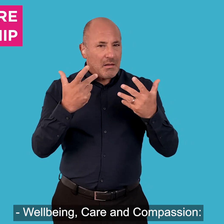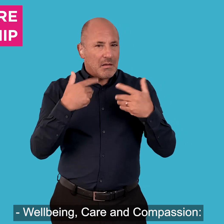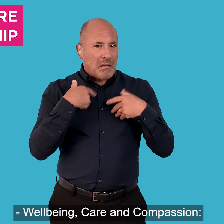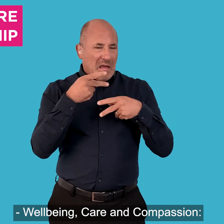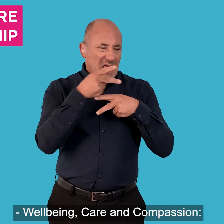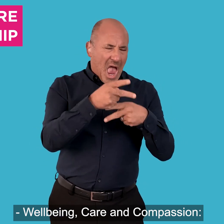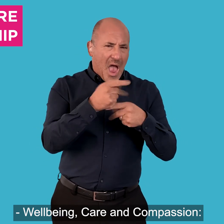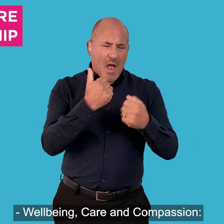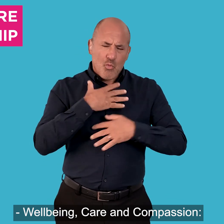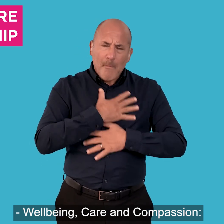compassion.